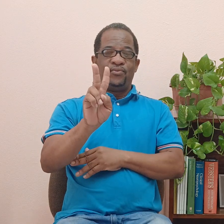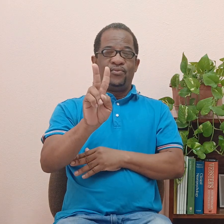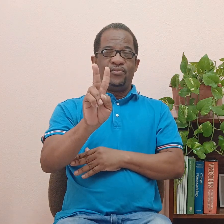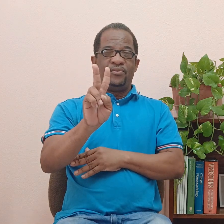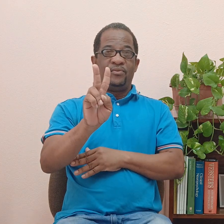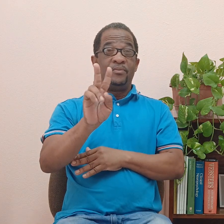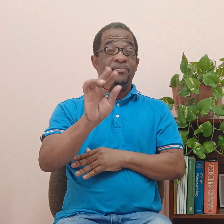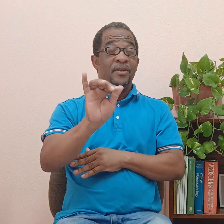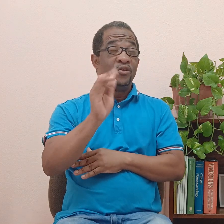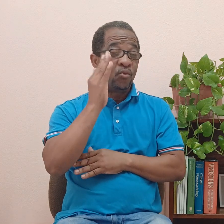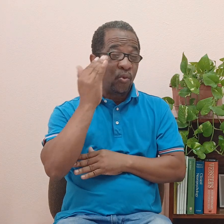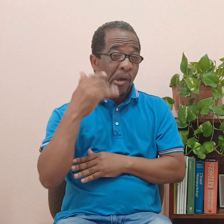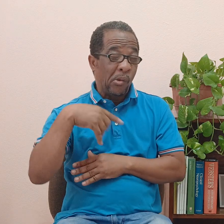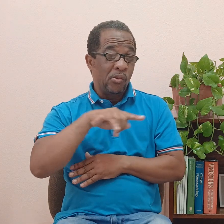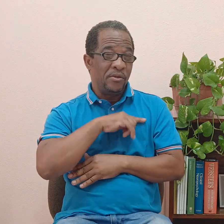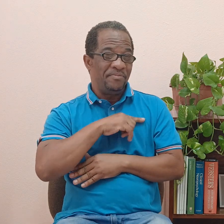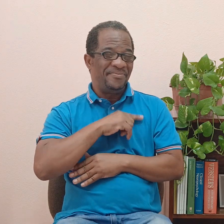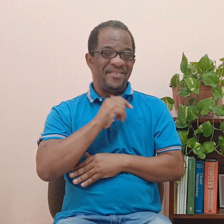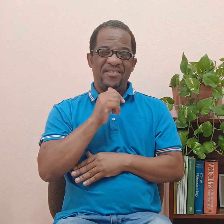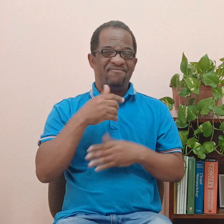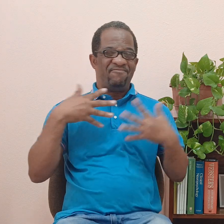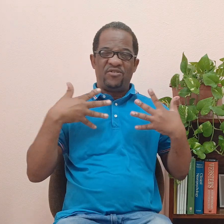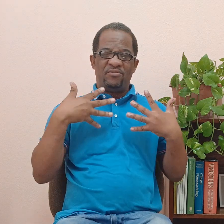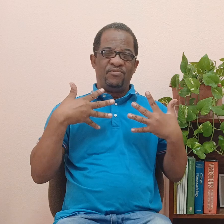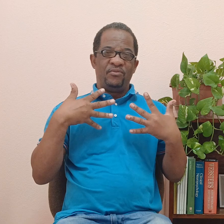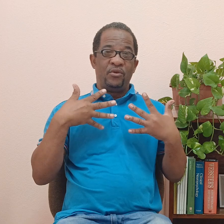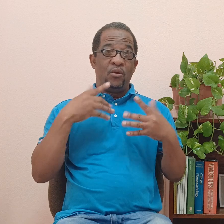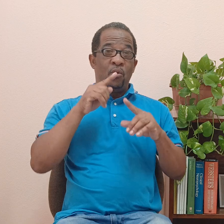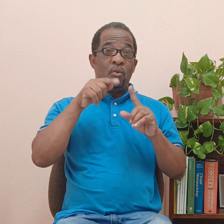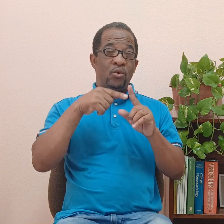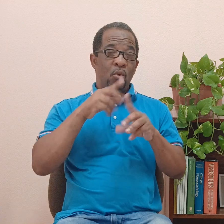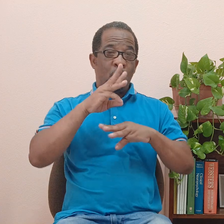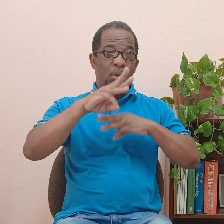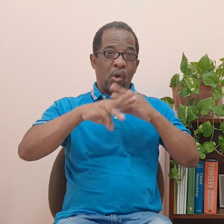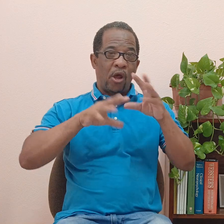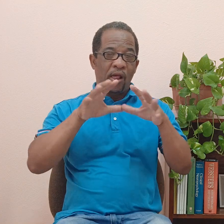That's why we won't be afraid when the world falls apart,